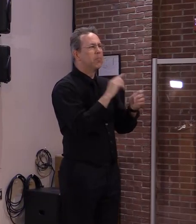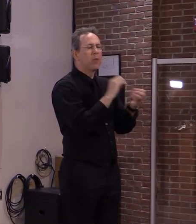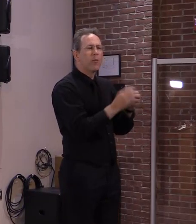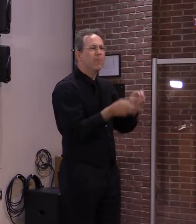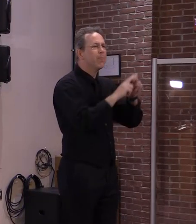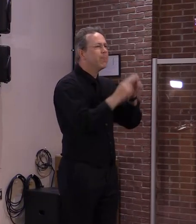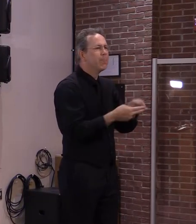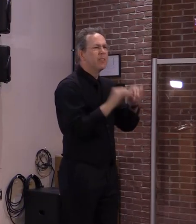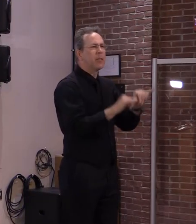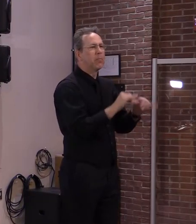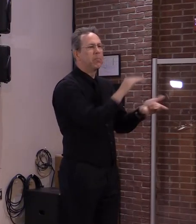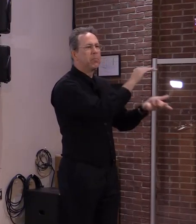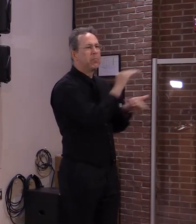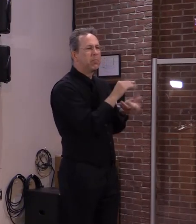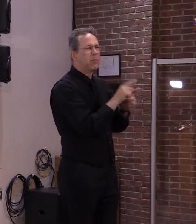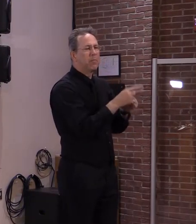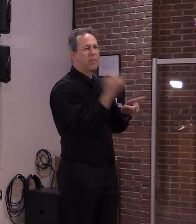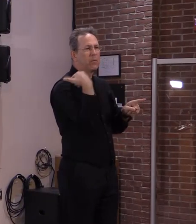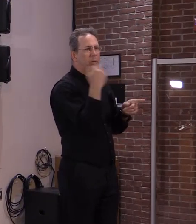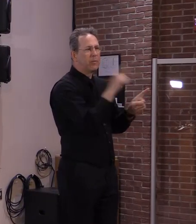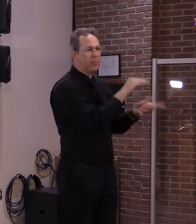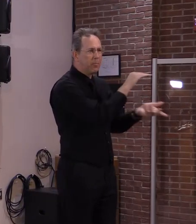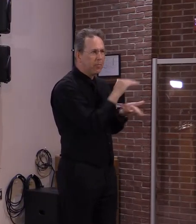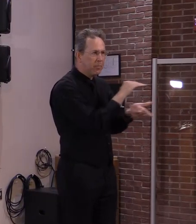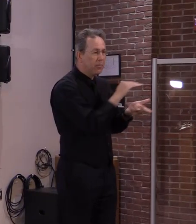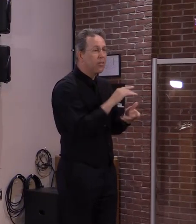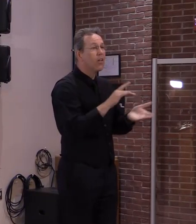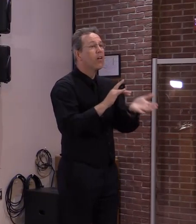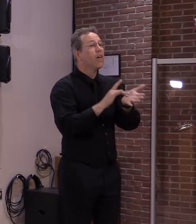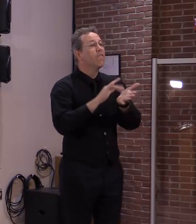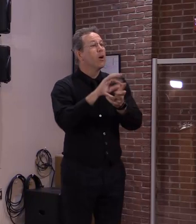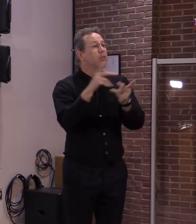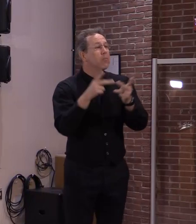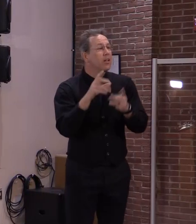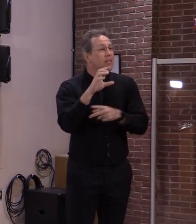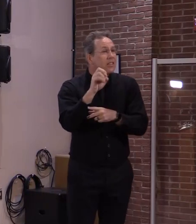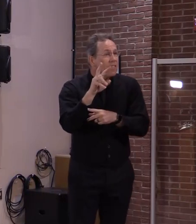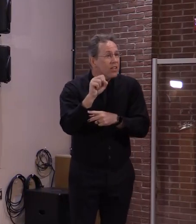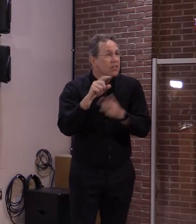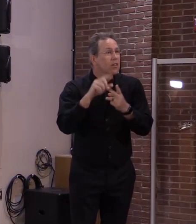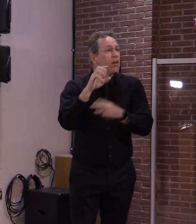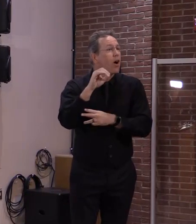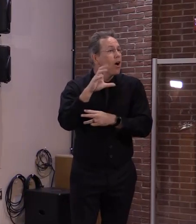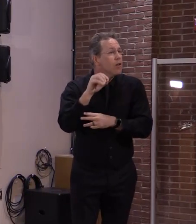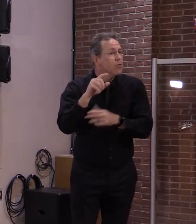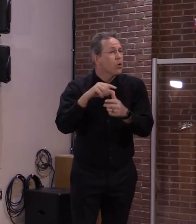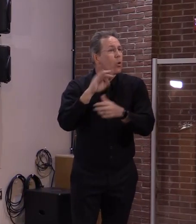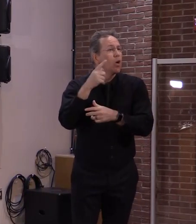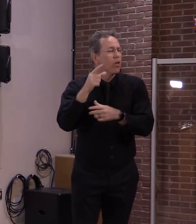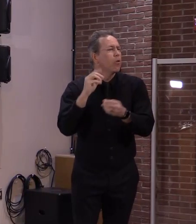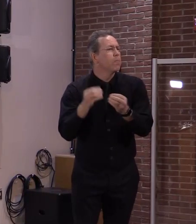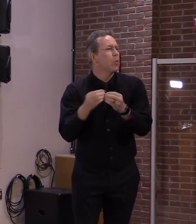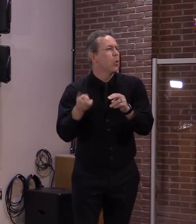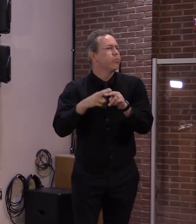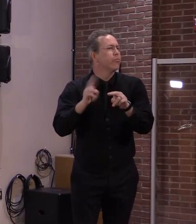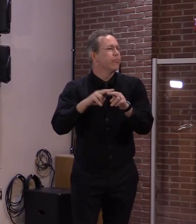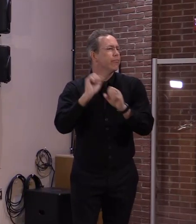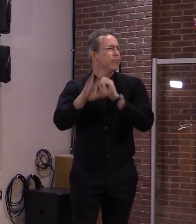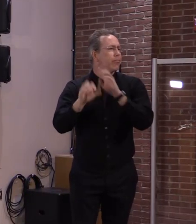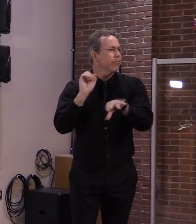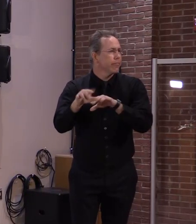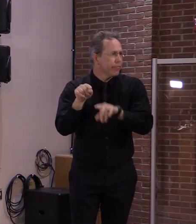the pharmacies will see a slight increase from last week by about 800,000 doses across the